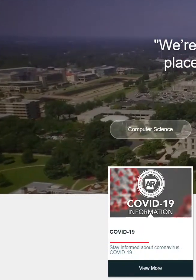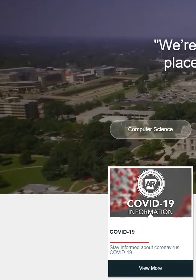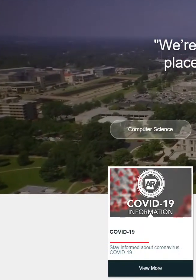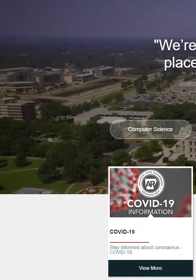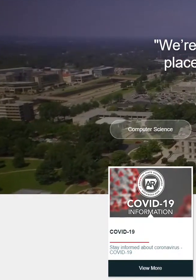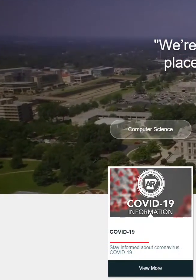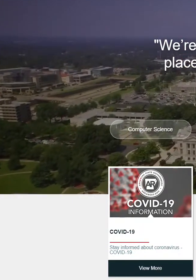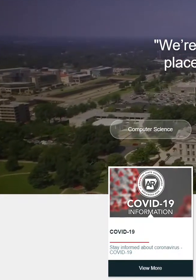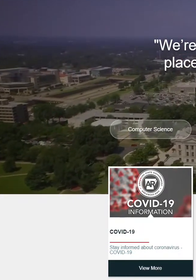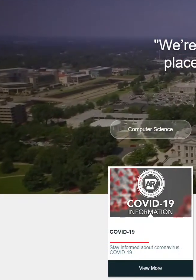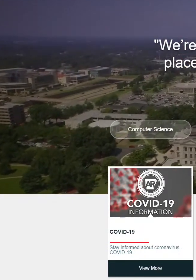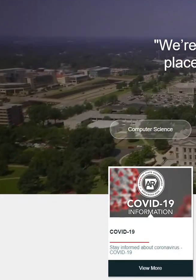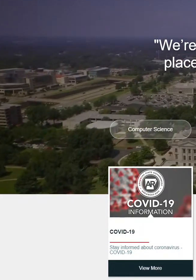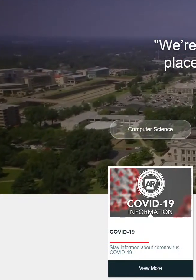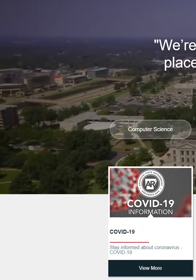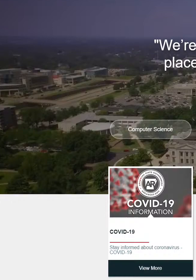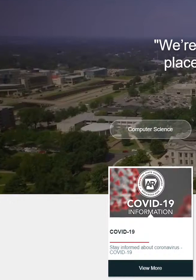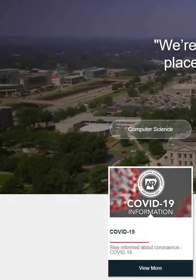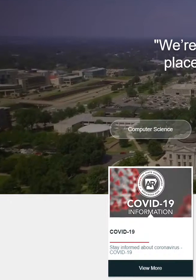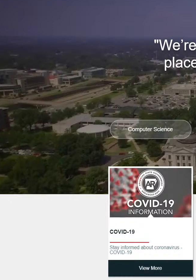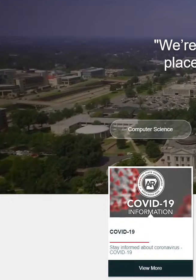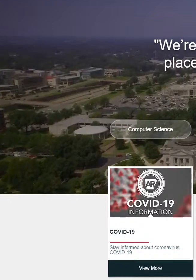check. Channel 2. 2, 2, 2, 2.